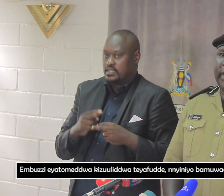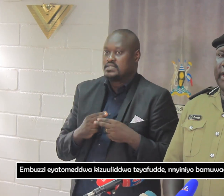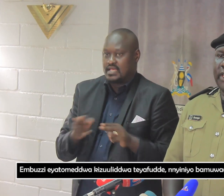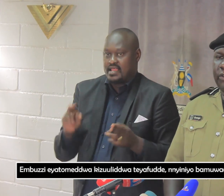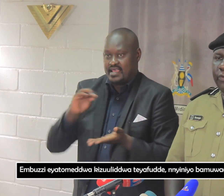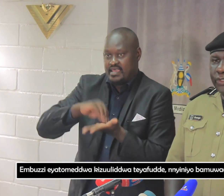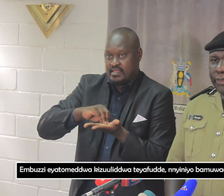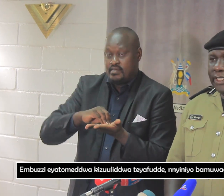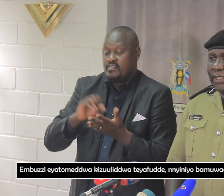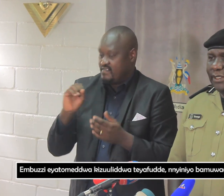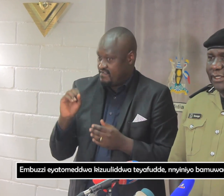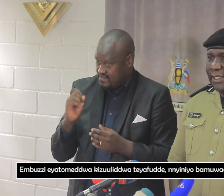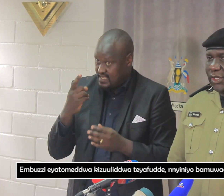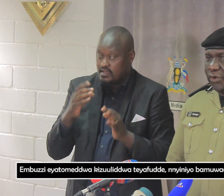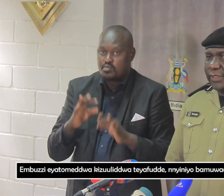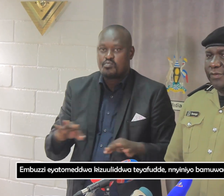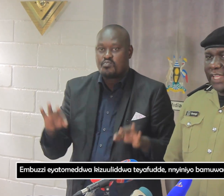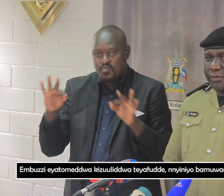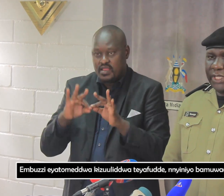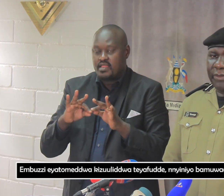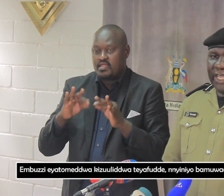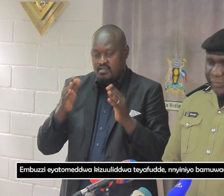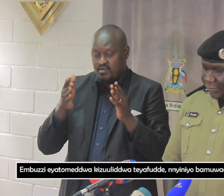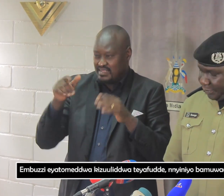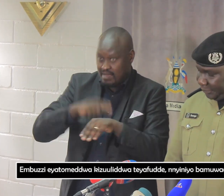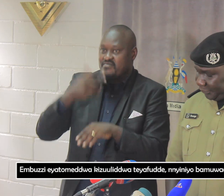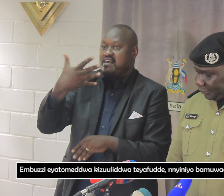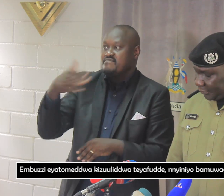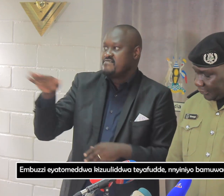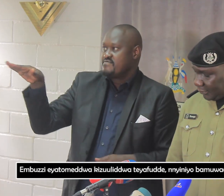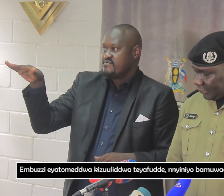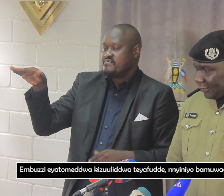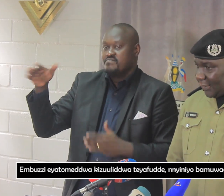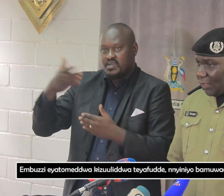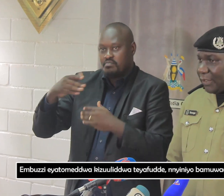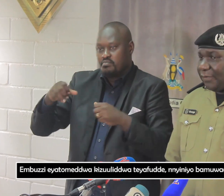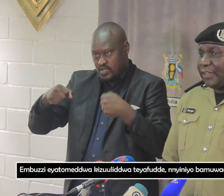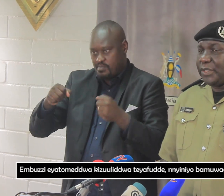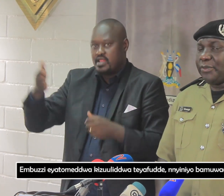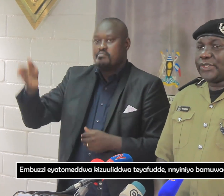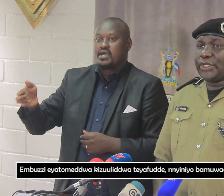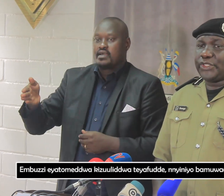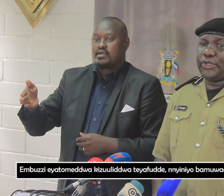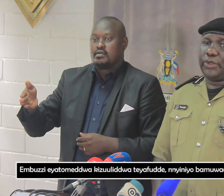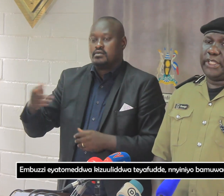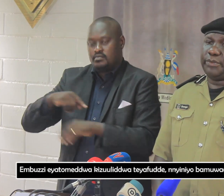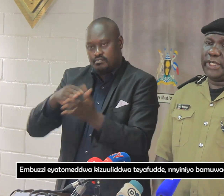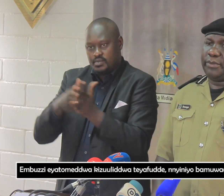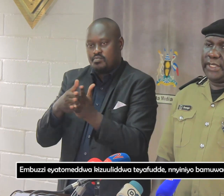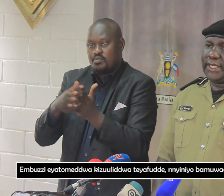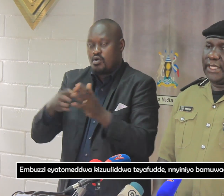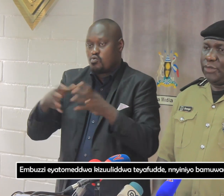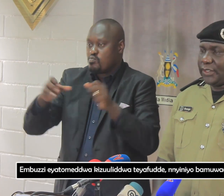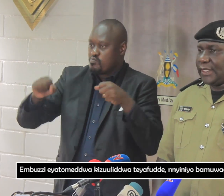with enforcement of the 5 p.m. curfew, of the 5 p.m. restriction on these